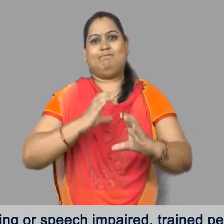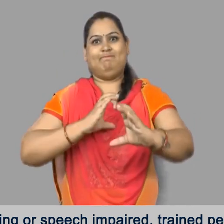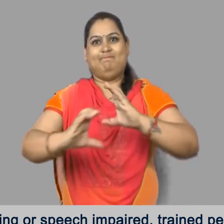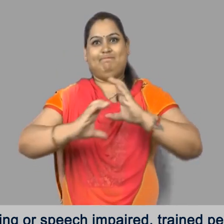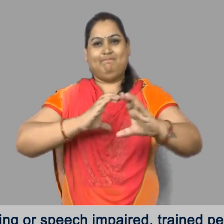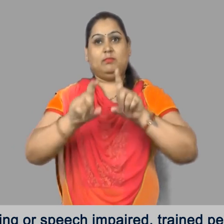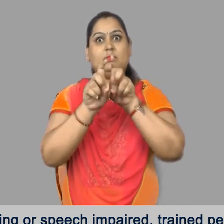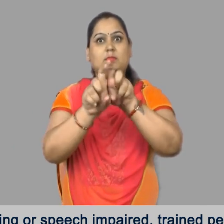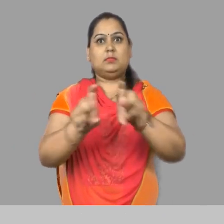miscommunication.